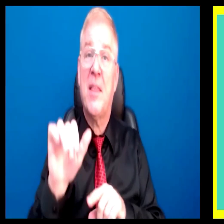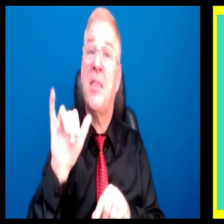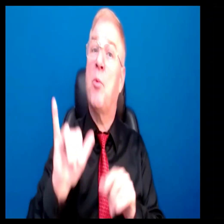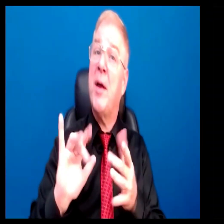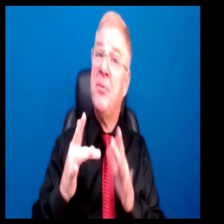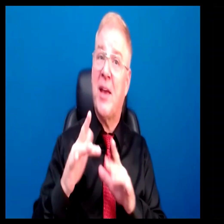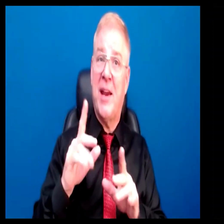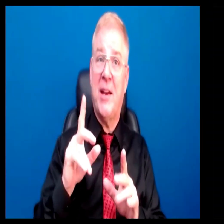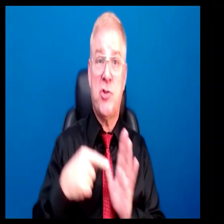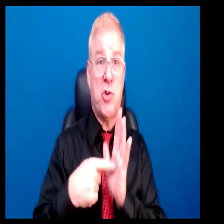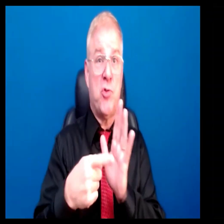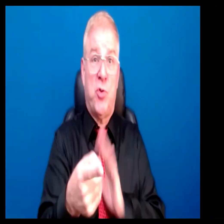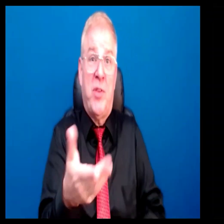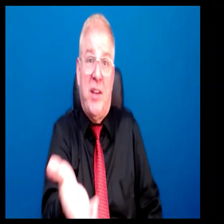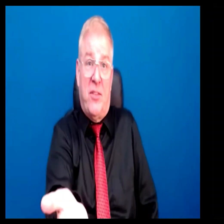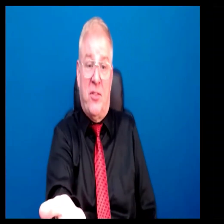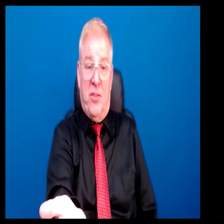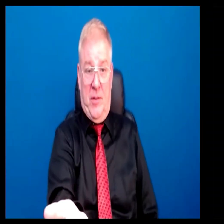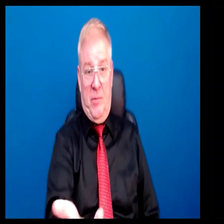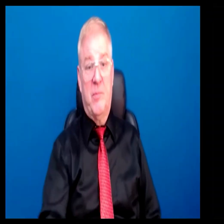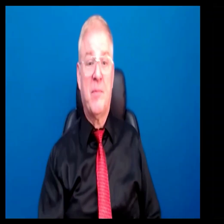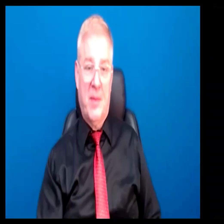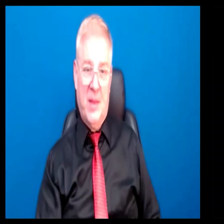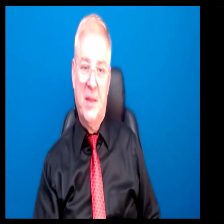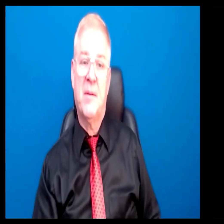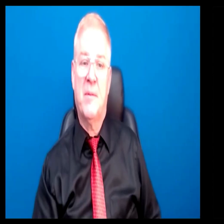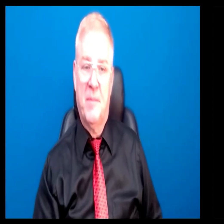practice. The website shows you this.